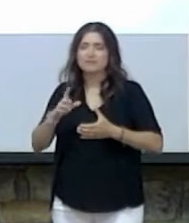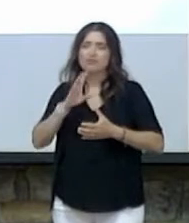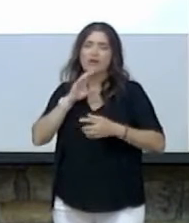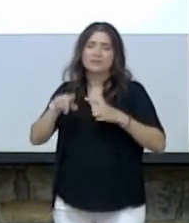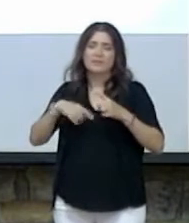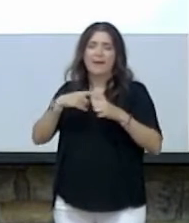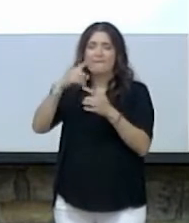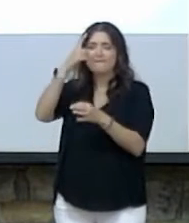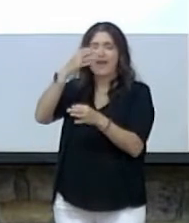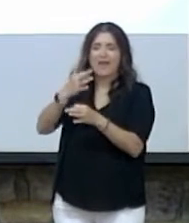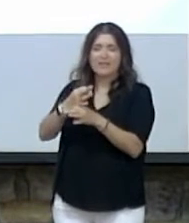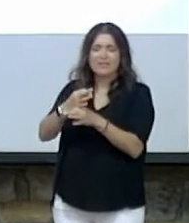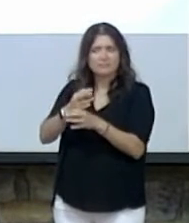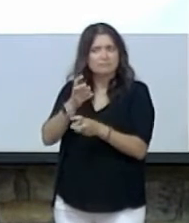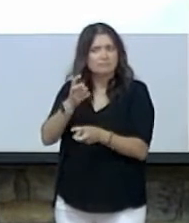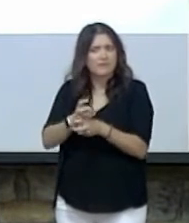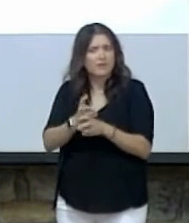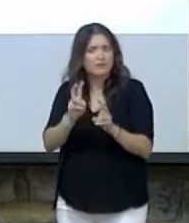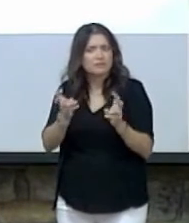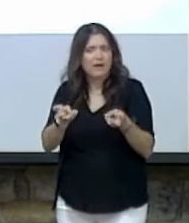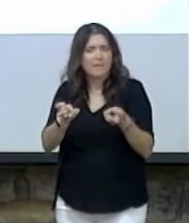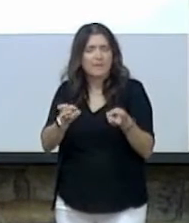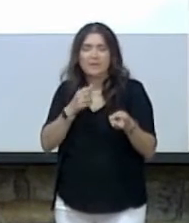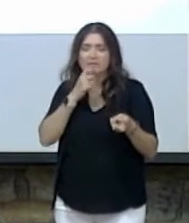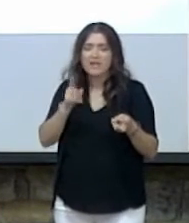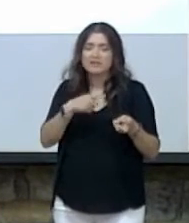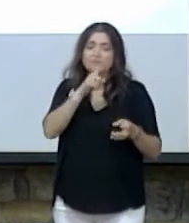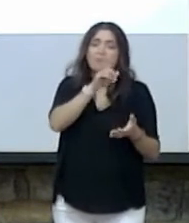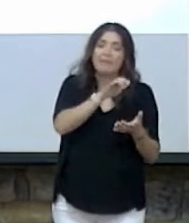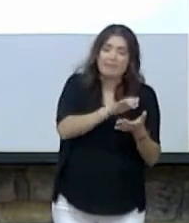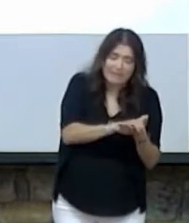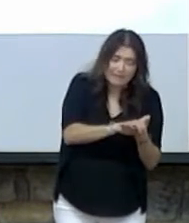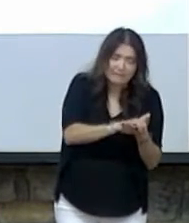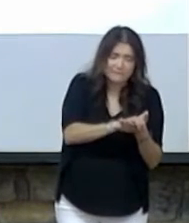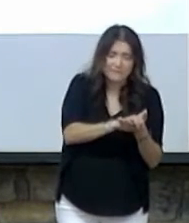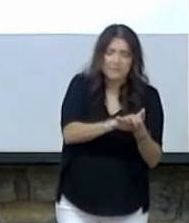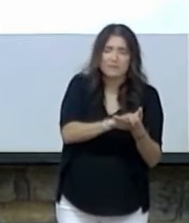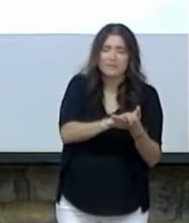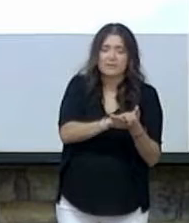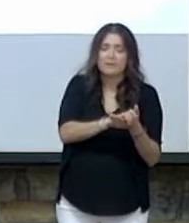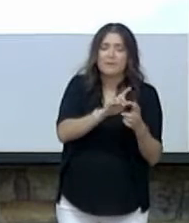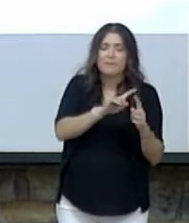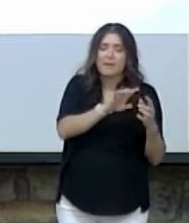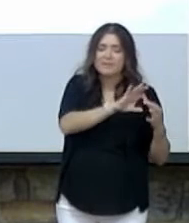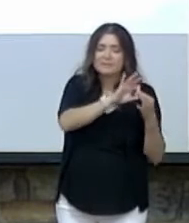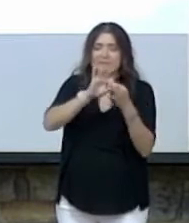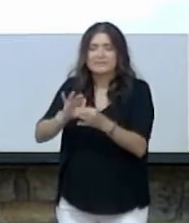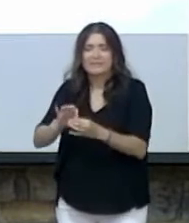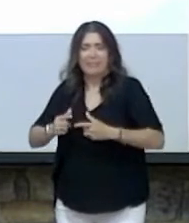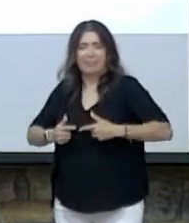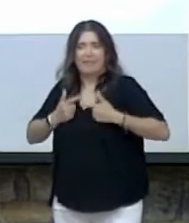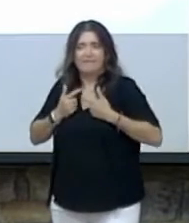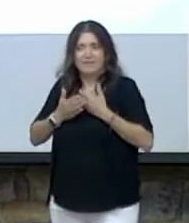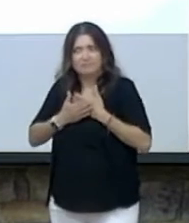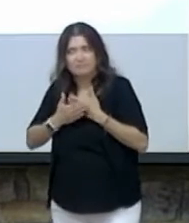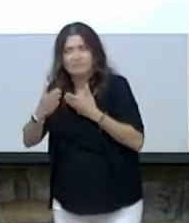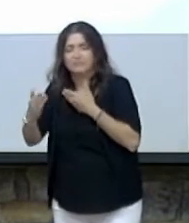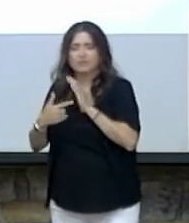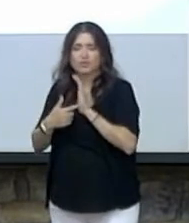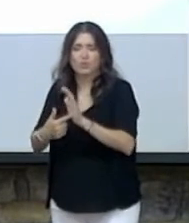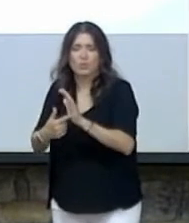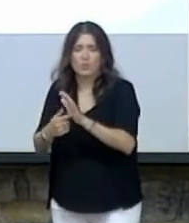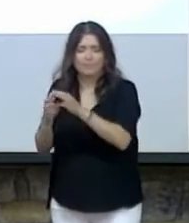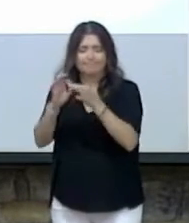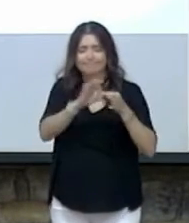see, it's not just believing in something, it's living it out. And that's what kingdom living is all about. It's living it out on